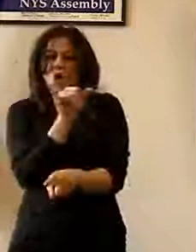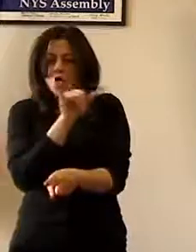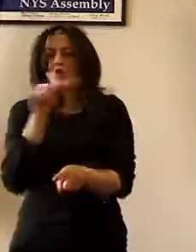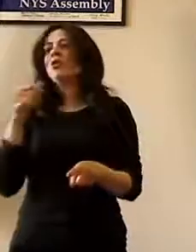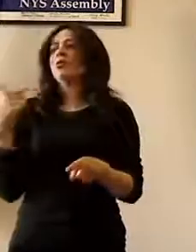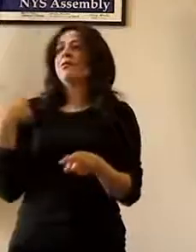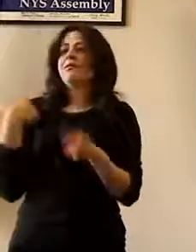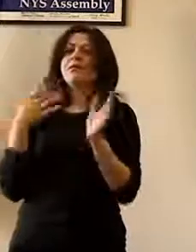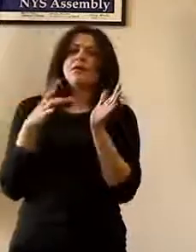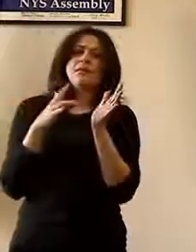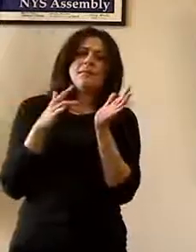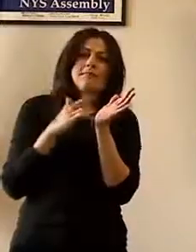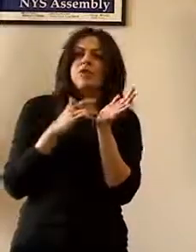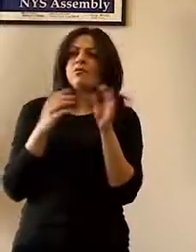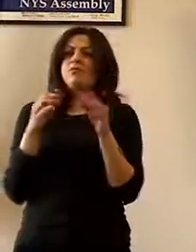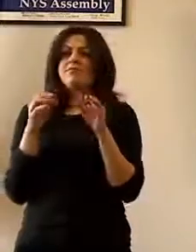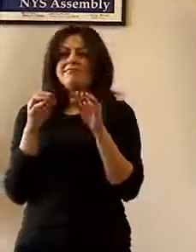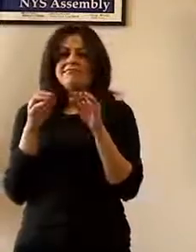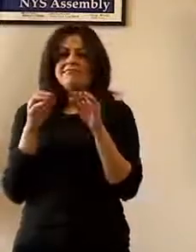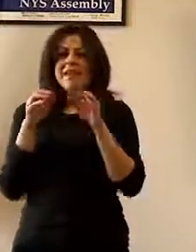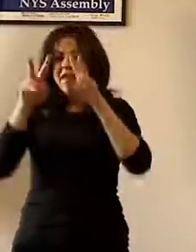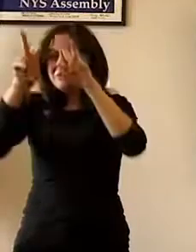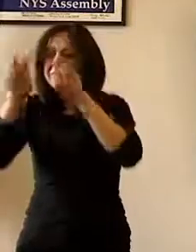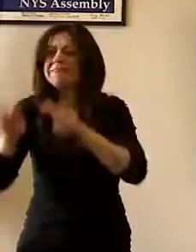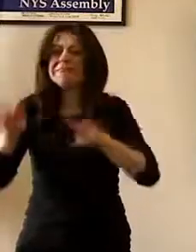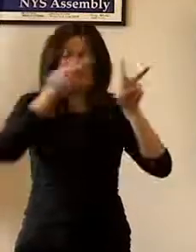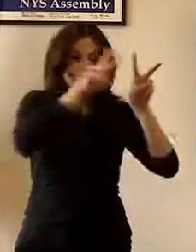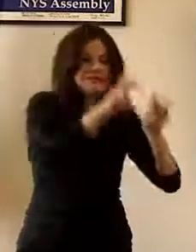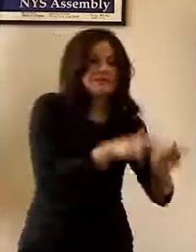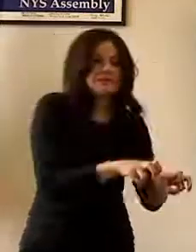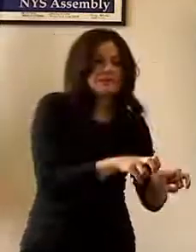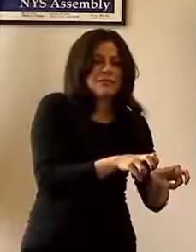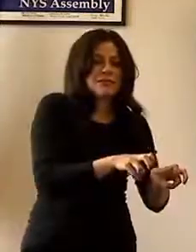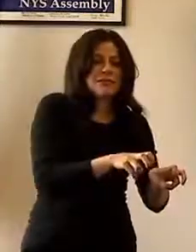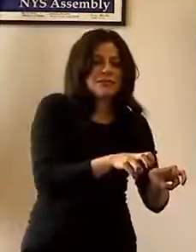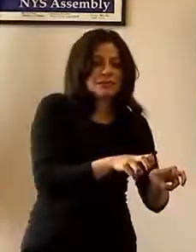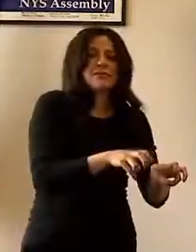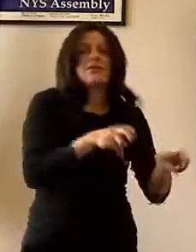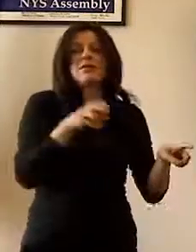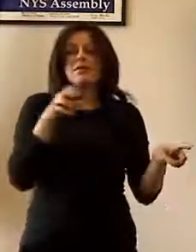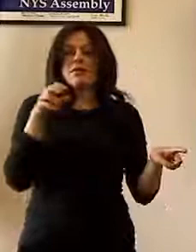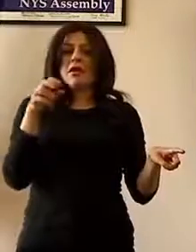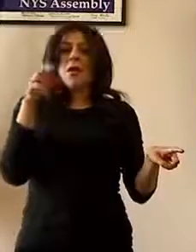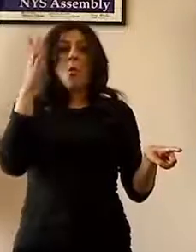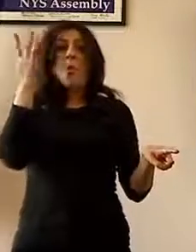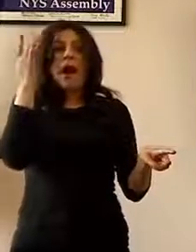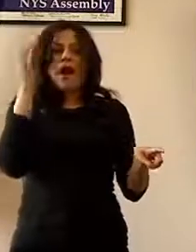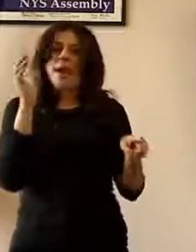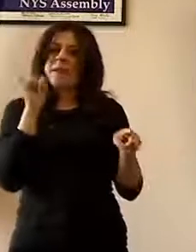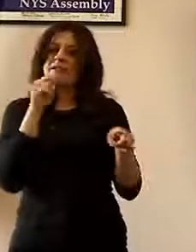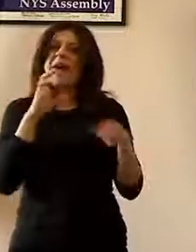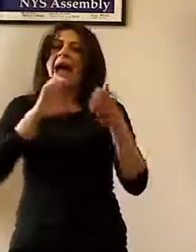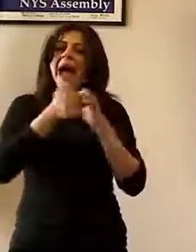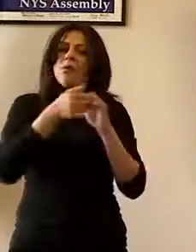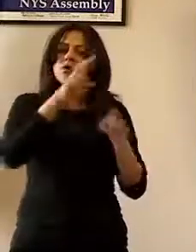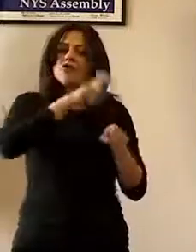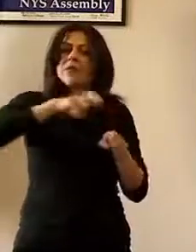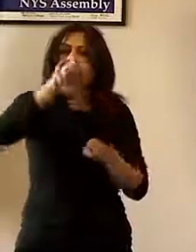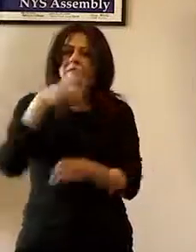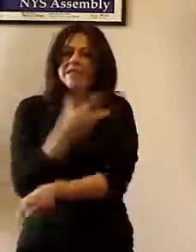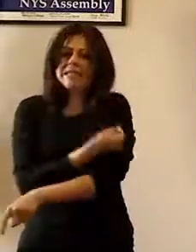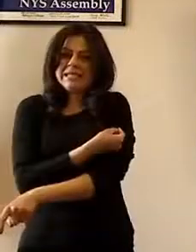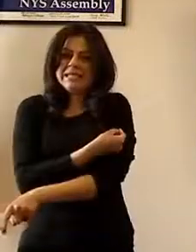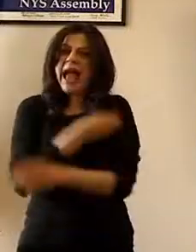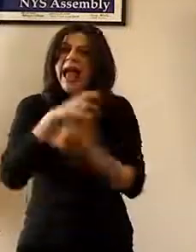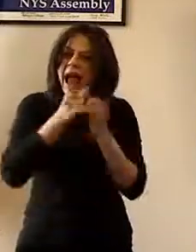into. I don't want to say concerned or not concerned. They're looking into any particular linkage because of the mode that this vaccine takes to provide